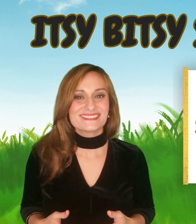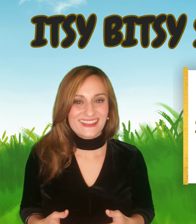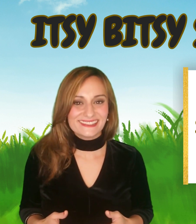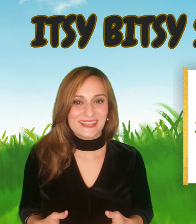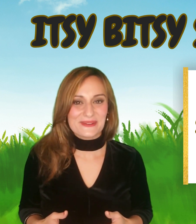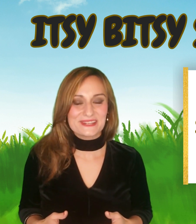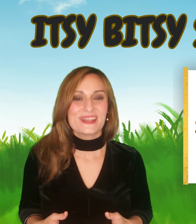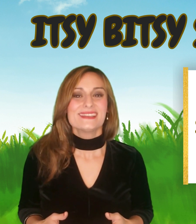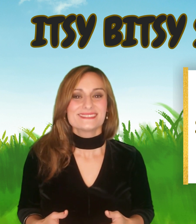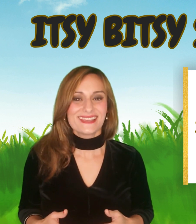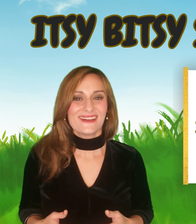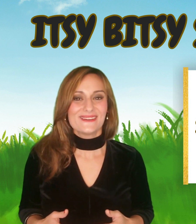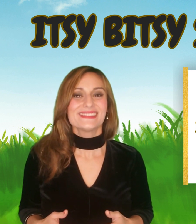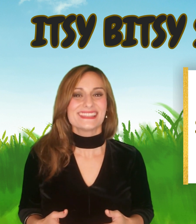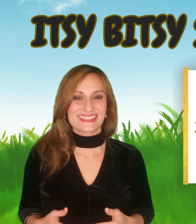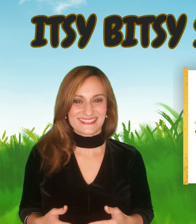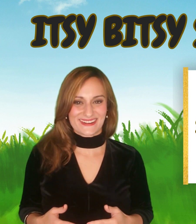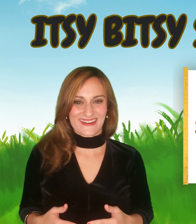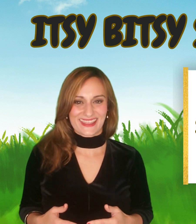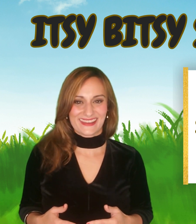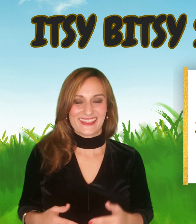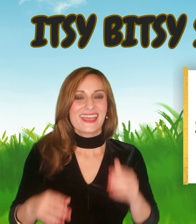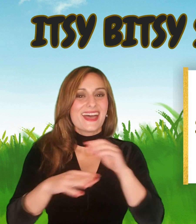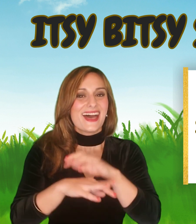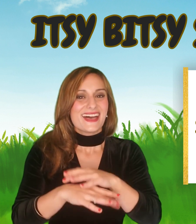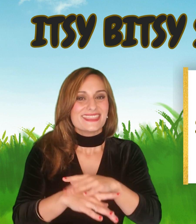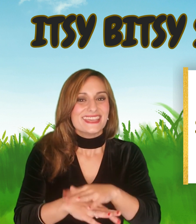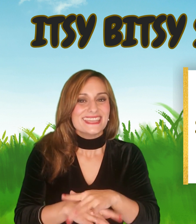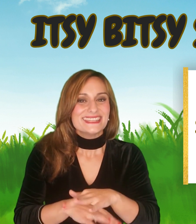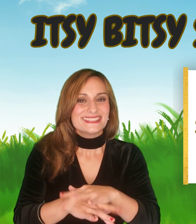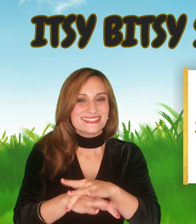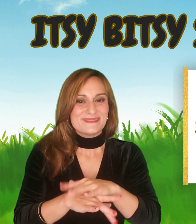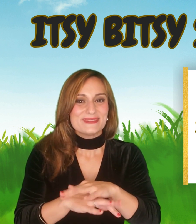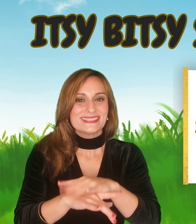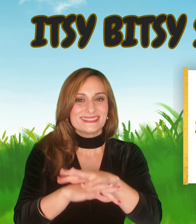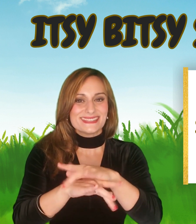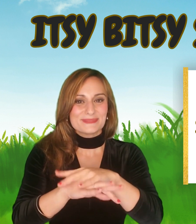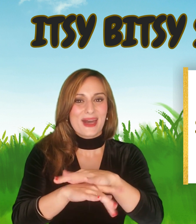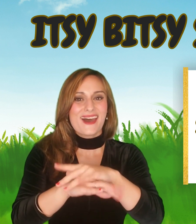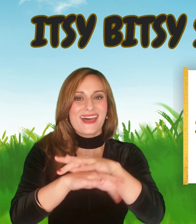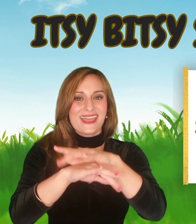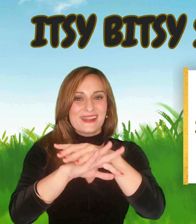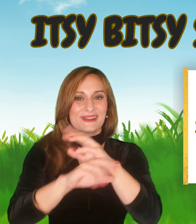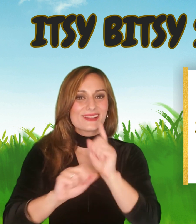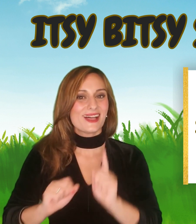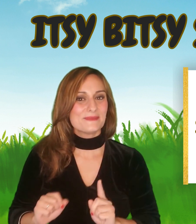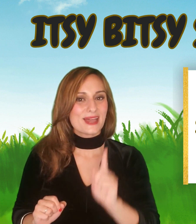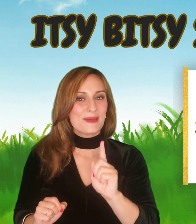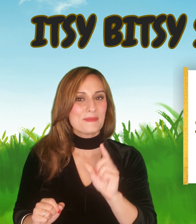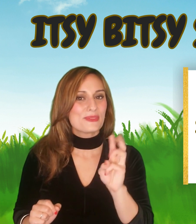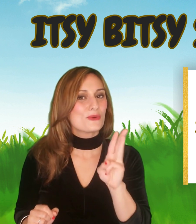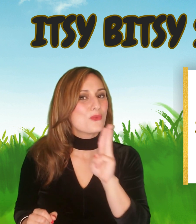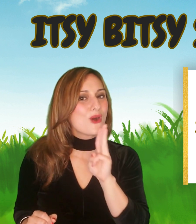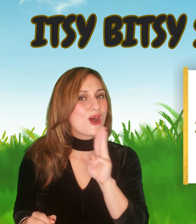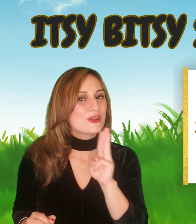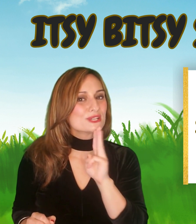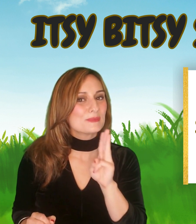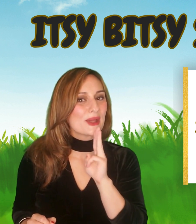sign language. So let's get started. The itsy bitsy spider climbed up the water